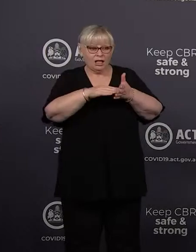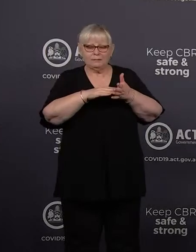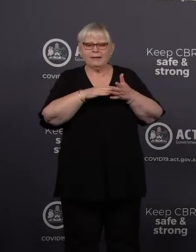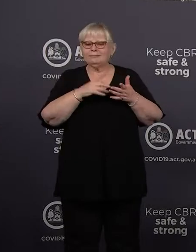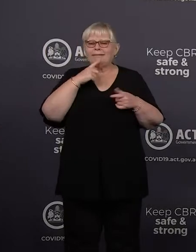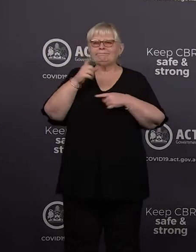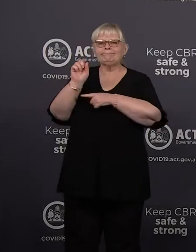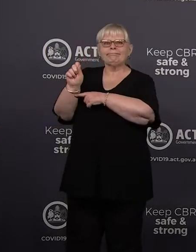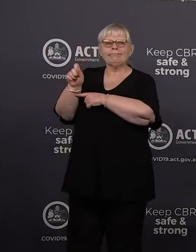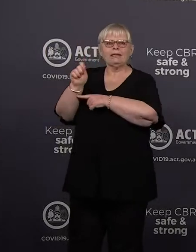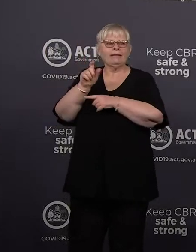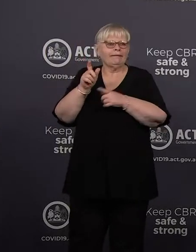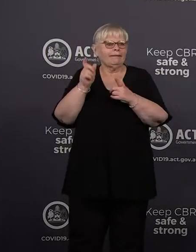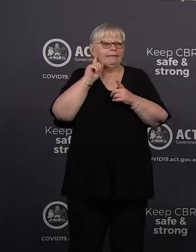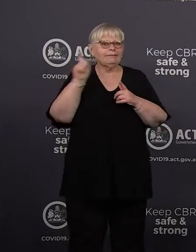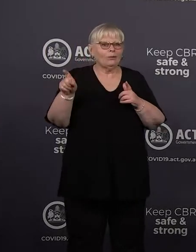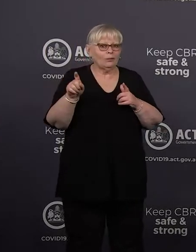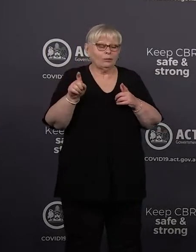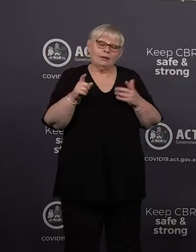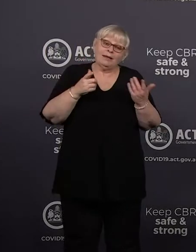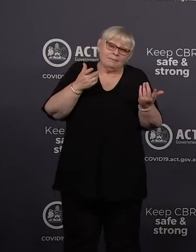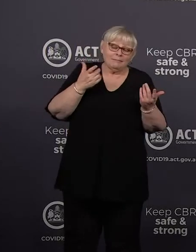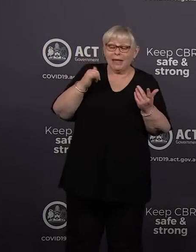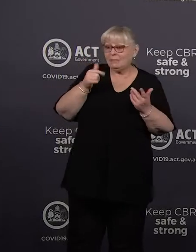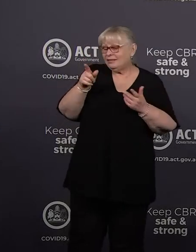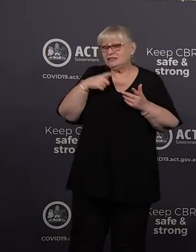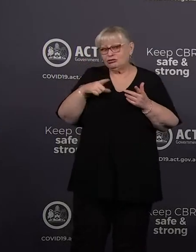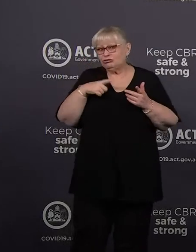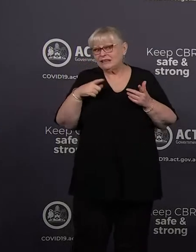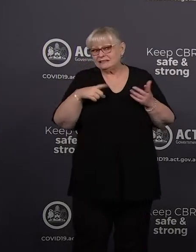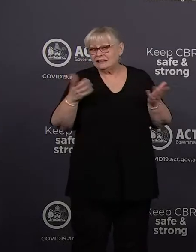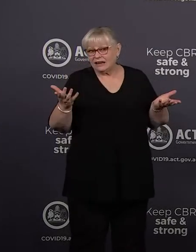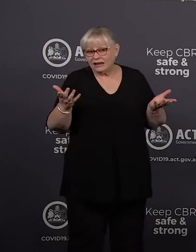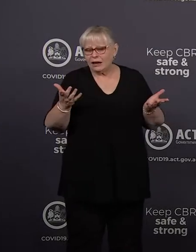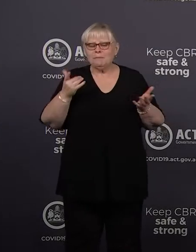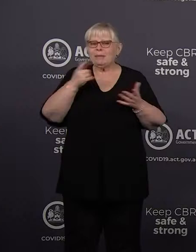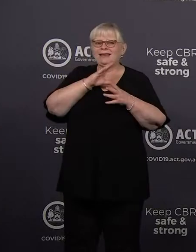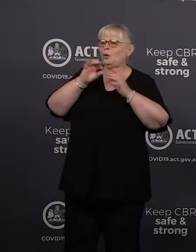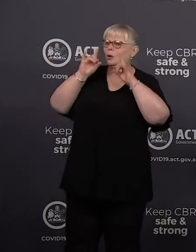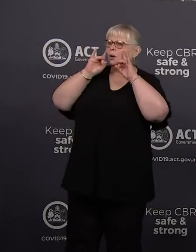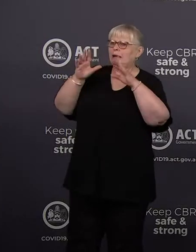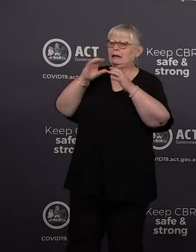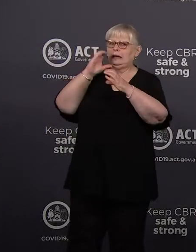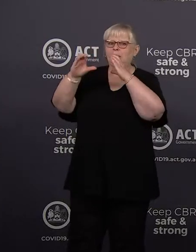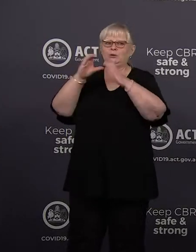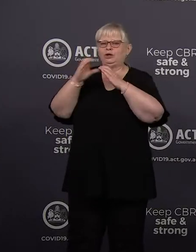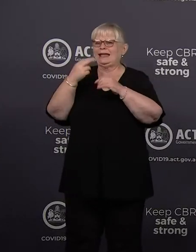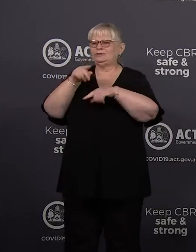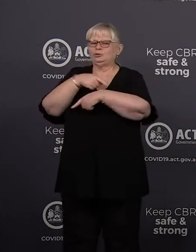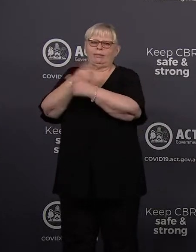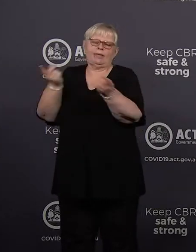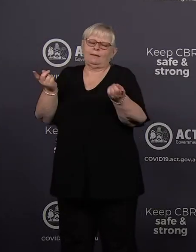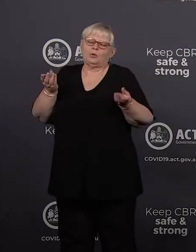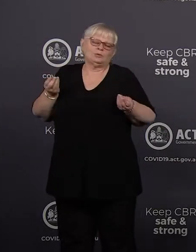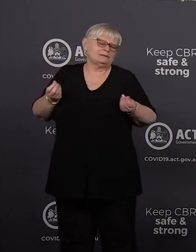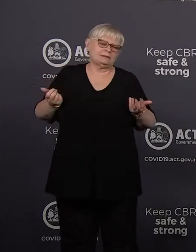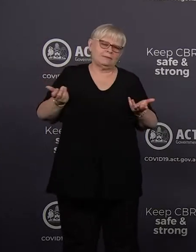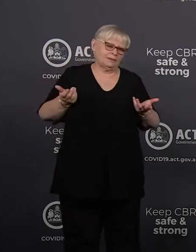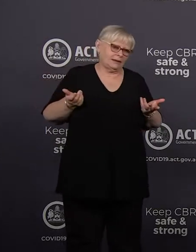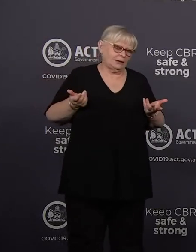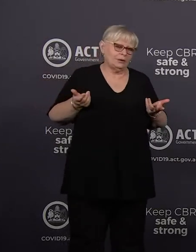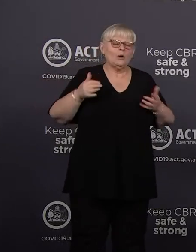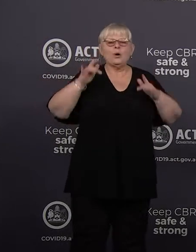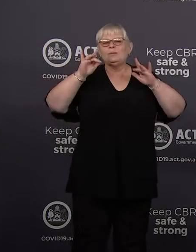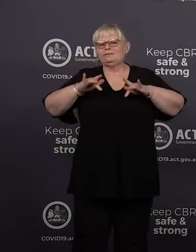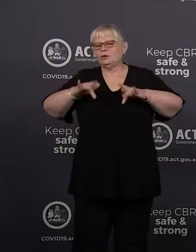may be a reason for that, or there may be that hasn't been communicated through the right channels or to the right people, or it's still under